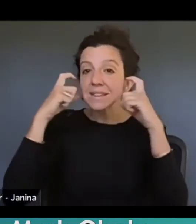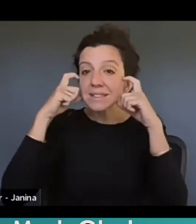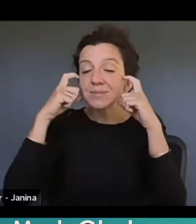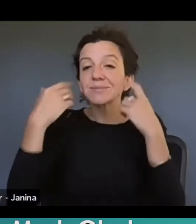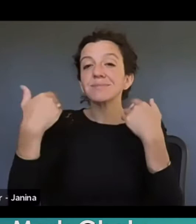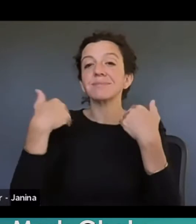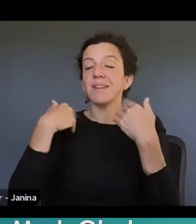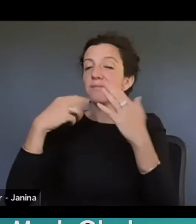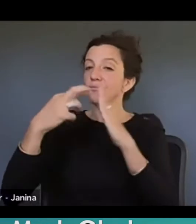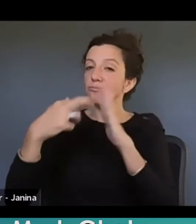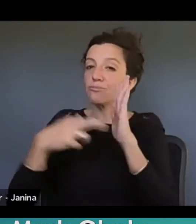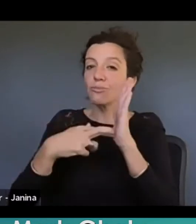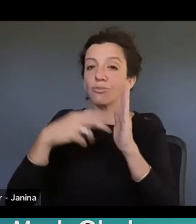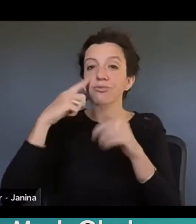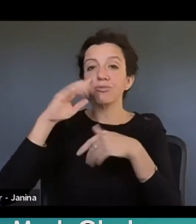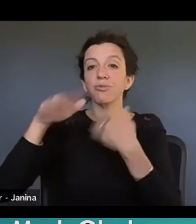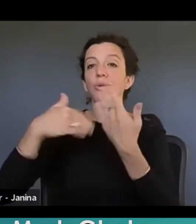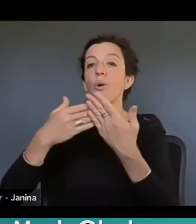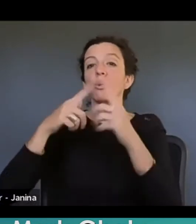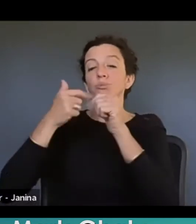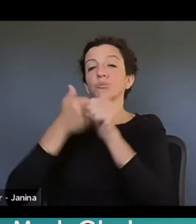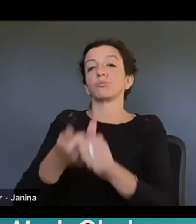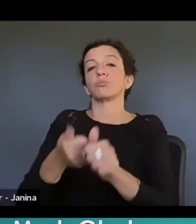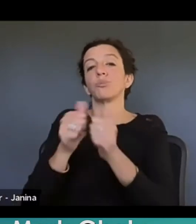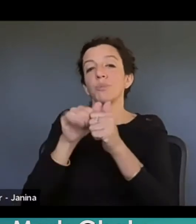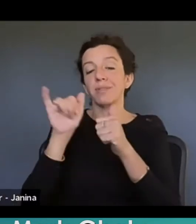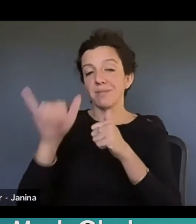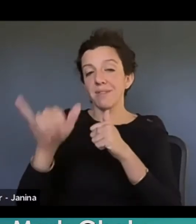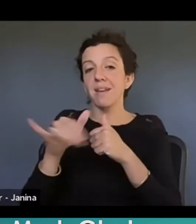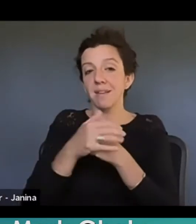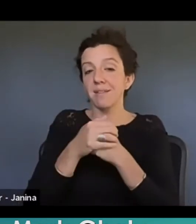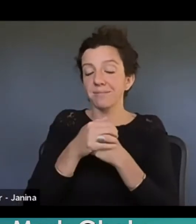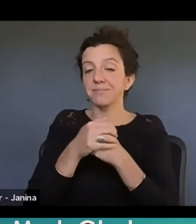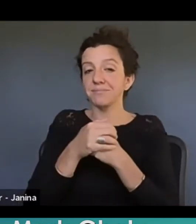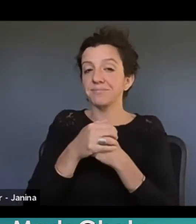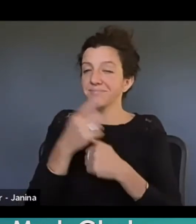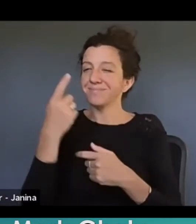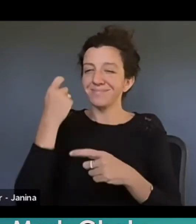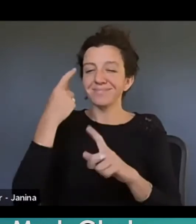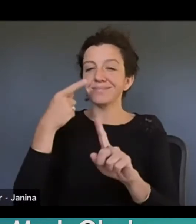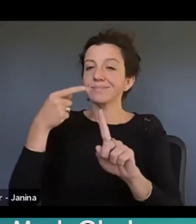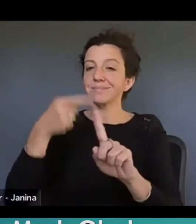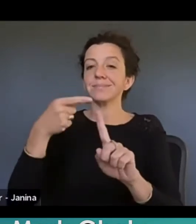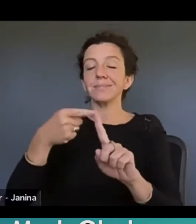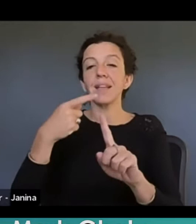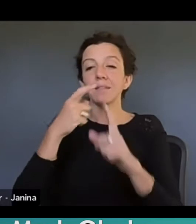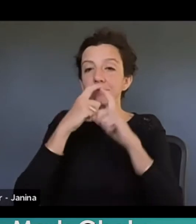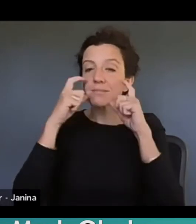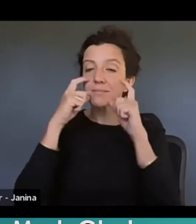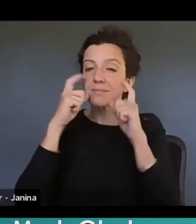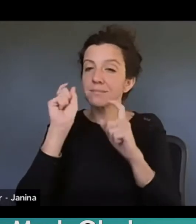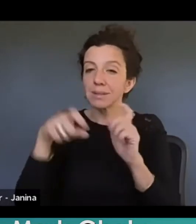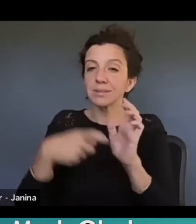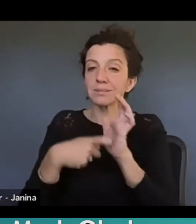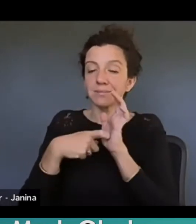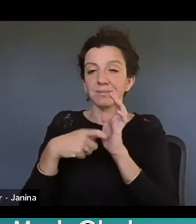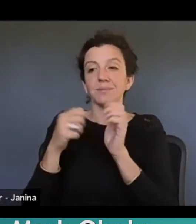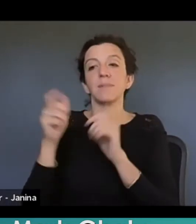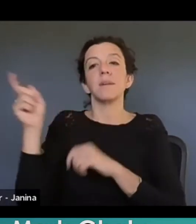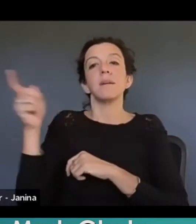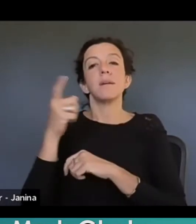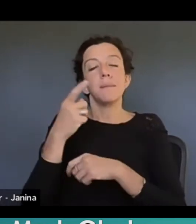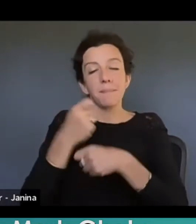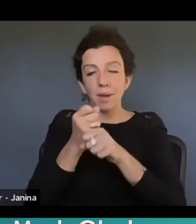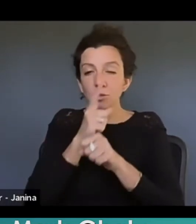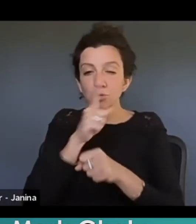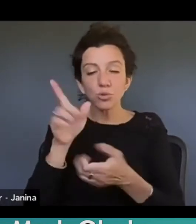face covering requirements to comply with our state public health department requirements around face coverings, and many other things in place that they're